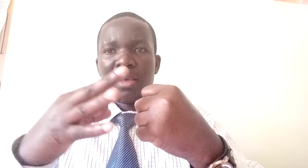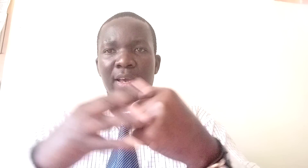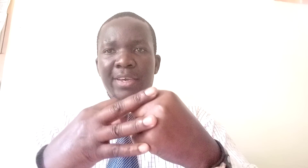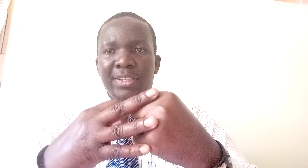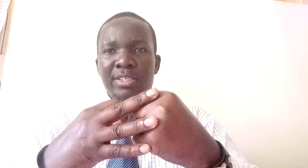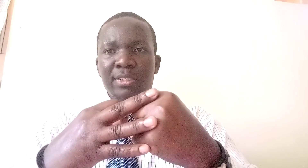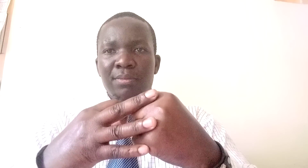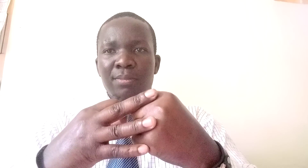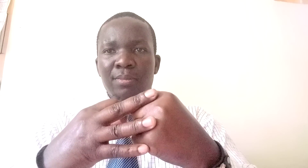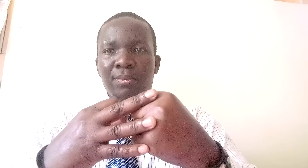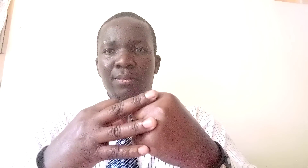8,